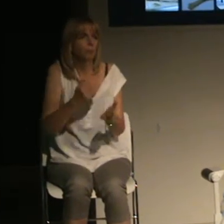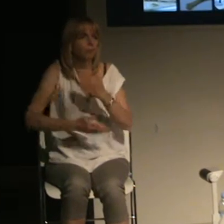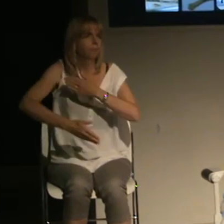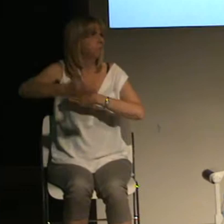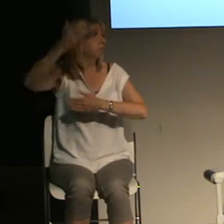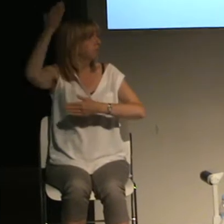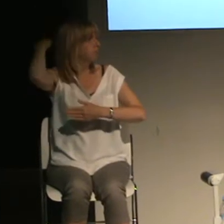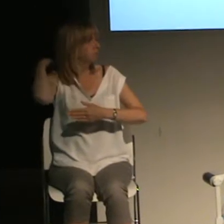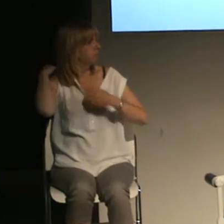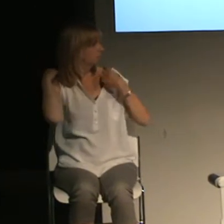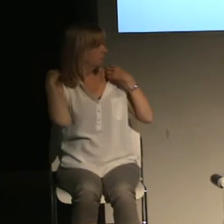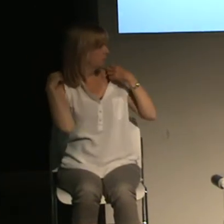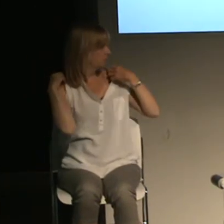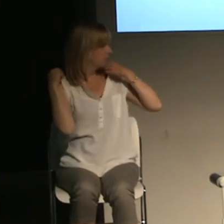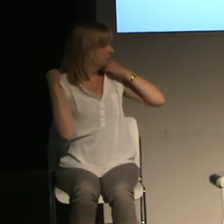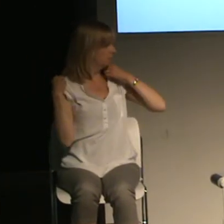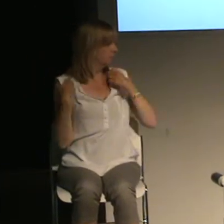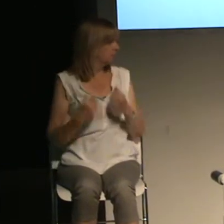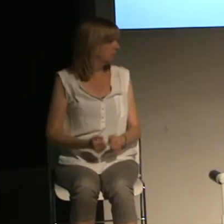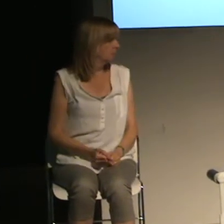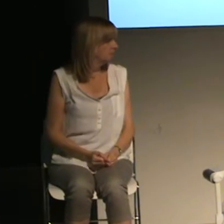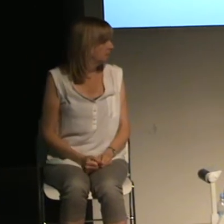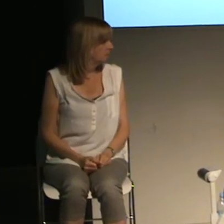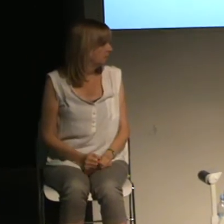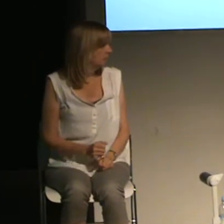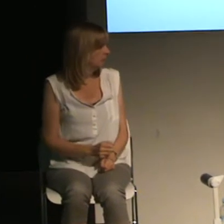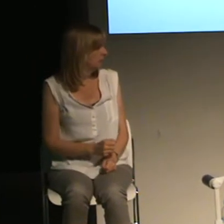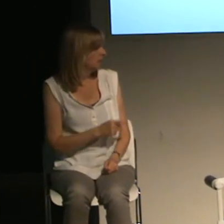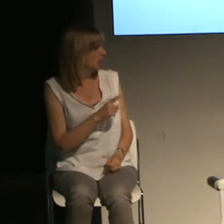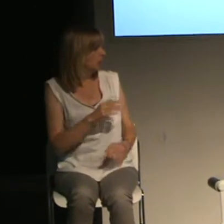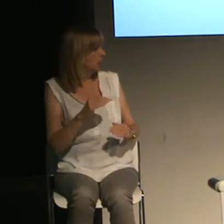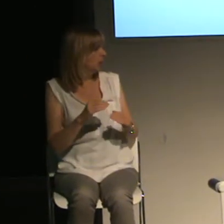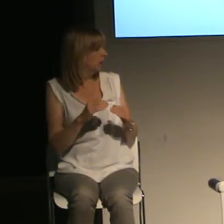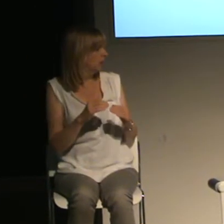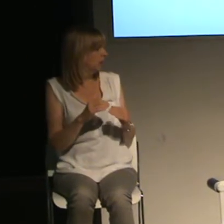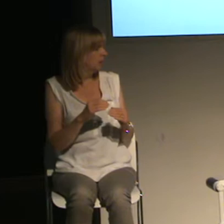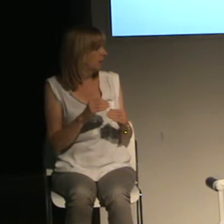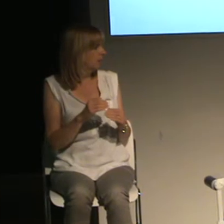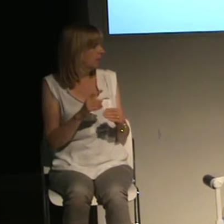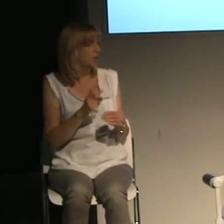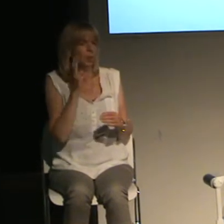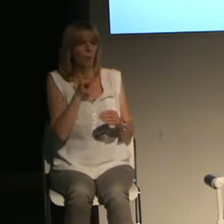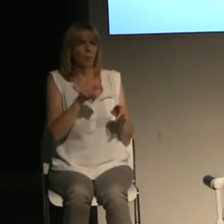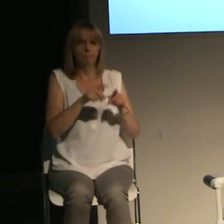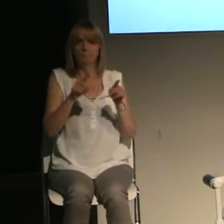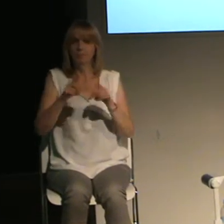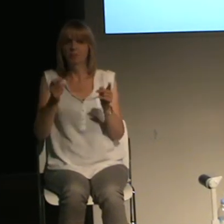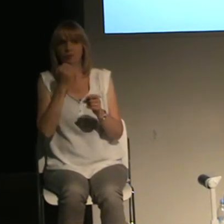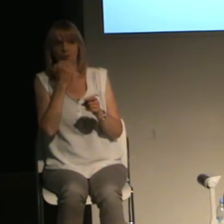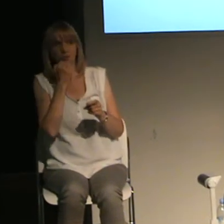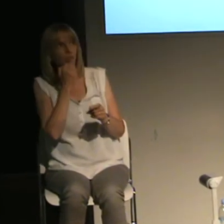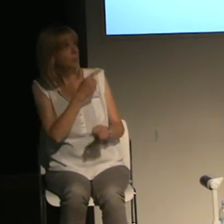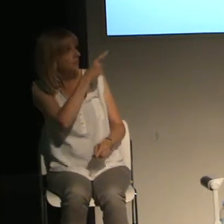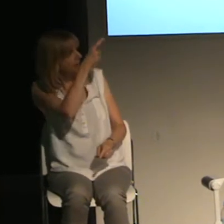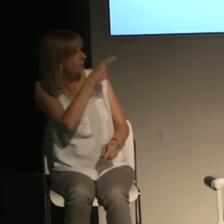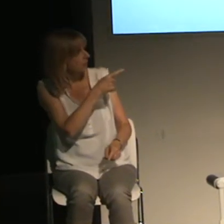Yes, sure. Well, and firstly, I think maybe look at the scale, because the massive difference between modern and ancient is size. And